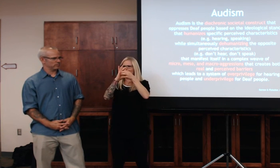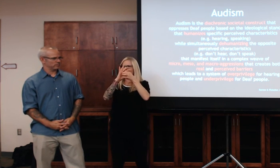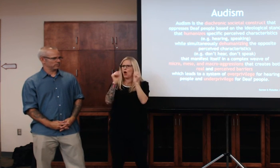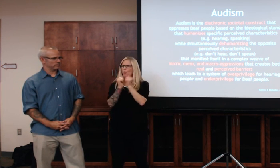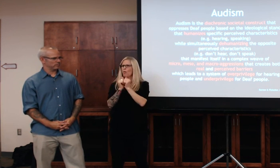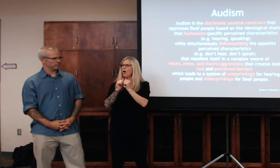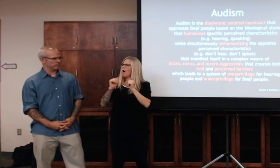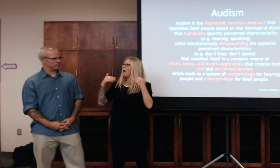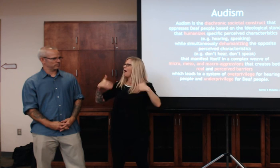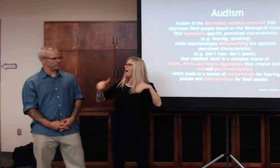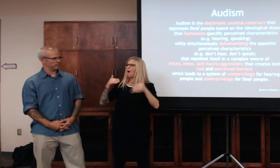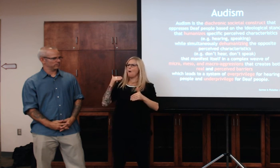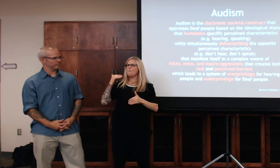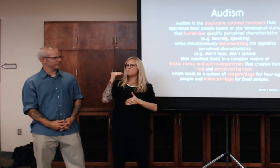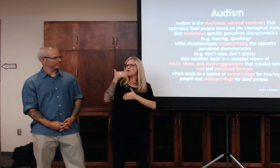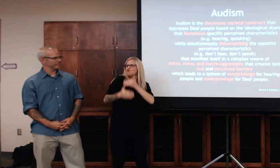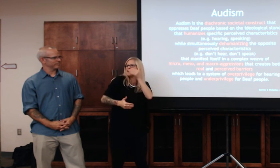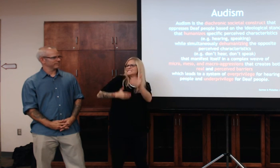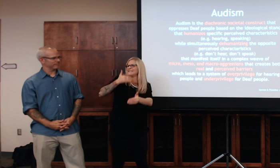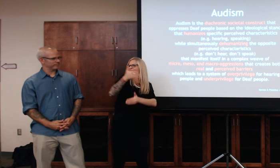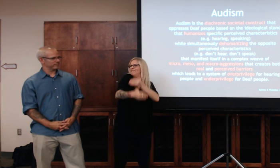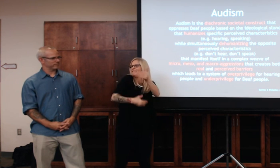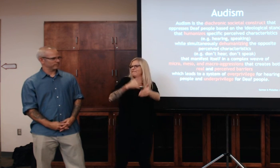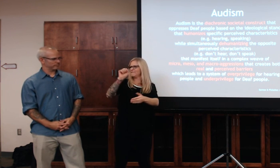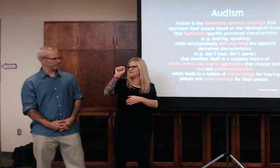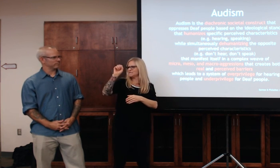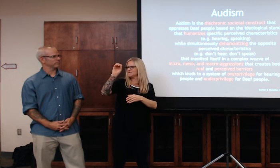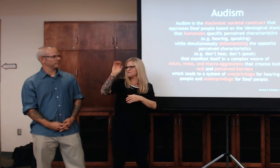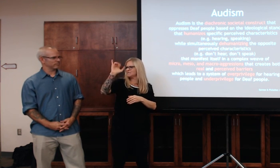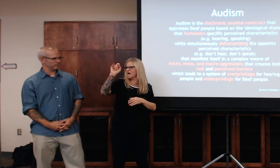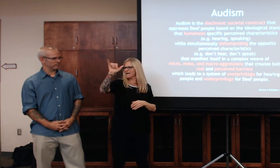the things that we often connect to progressive society.